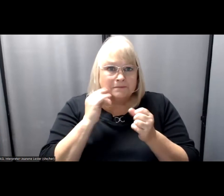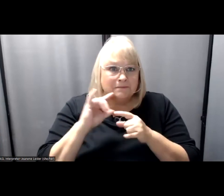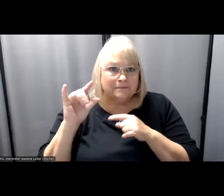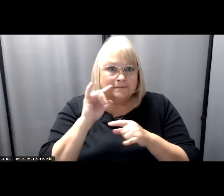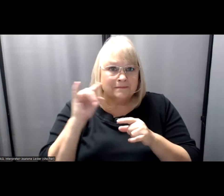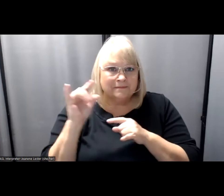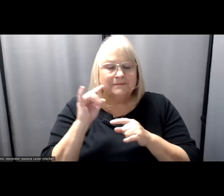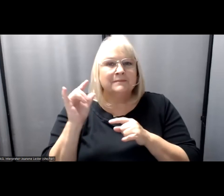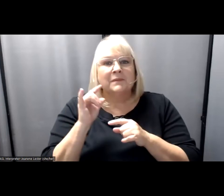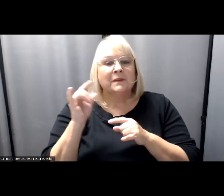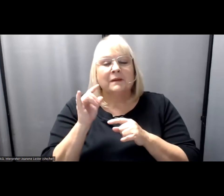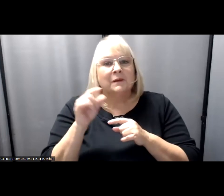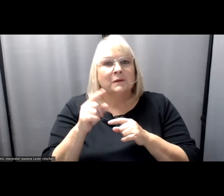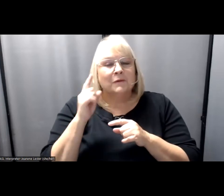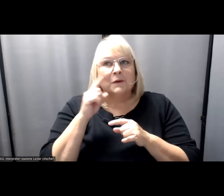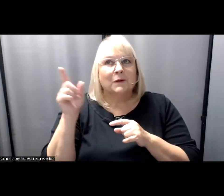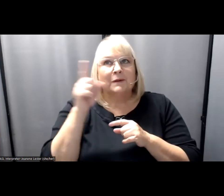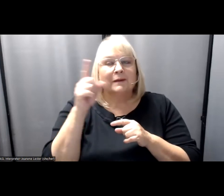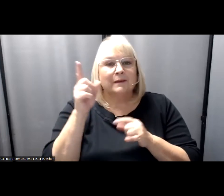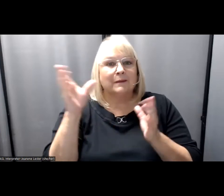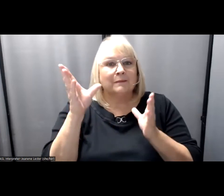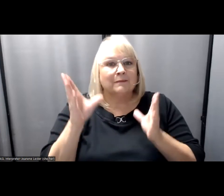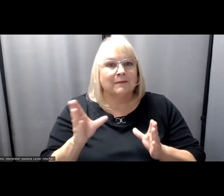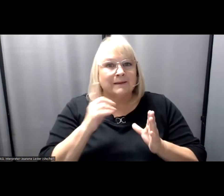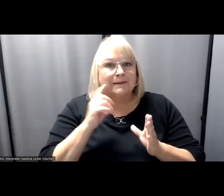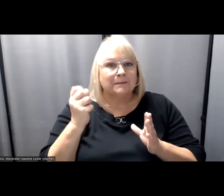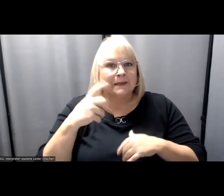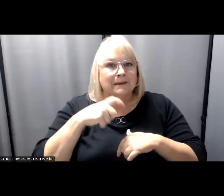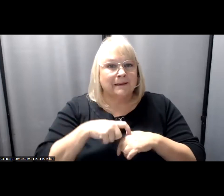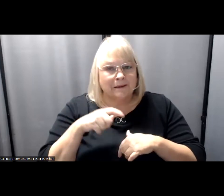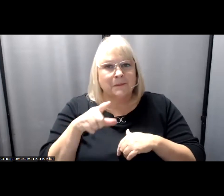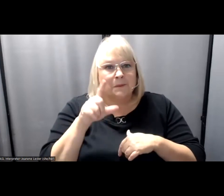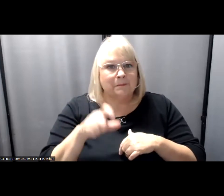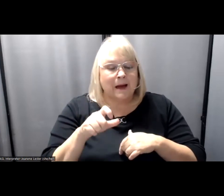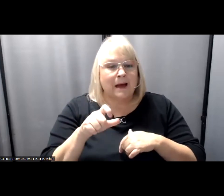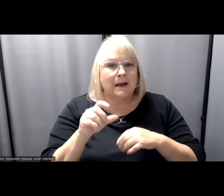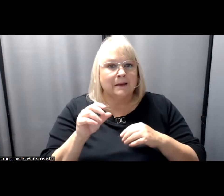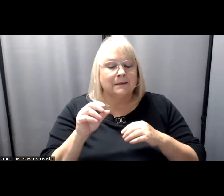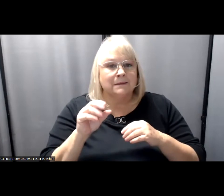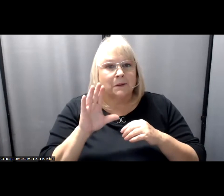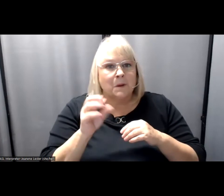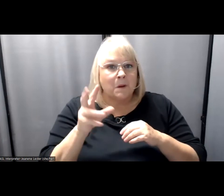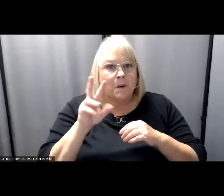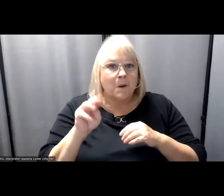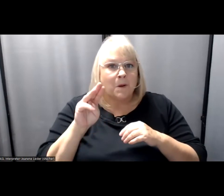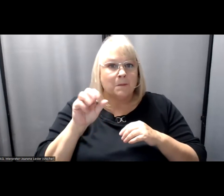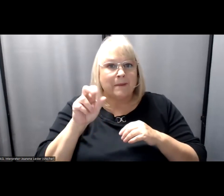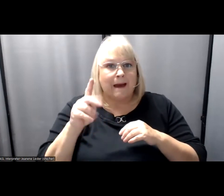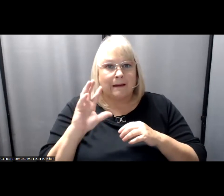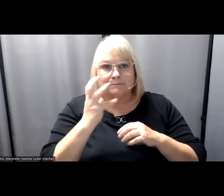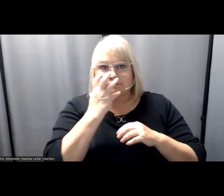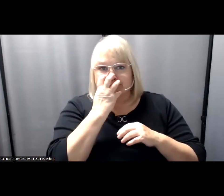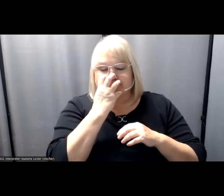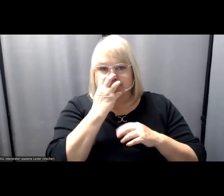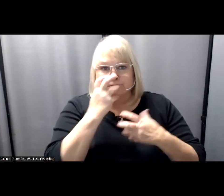own mask before helping others. Us first. We model, and then the team will follow. So be